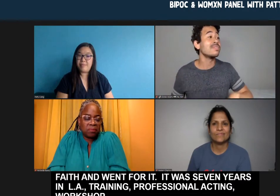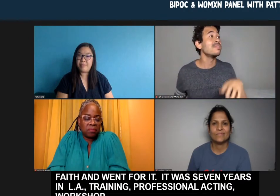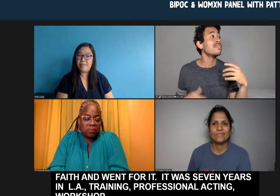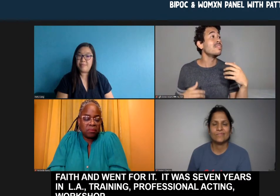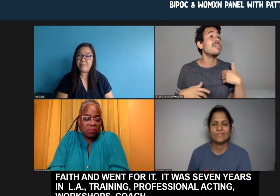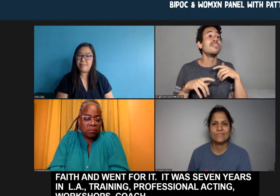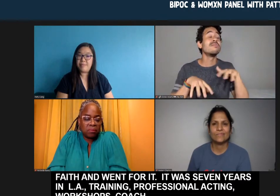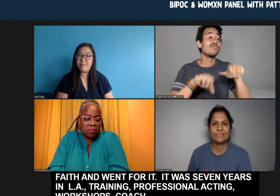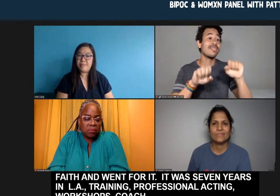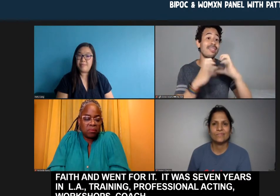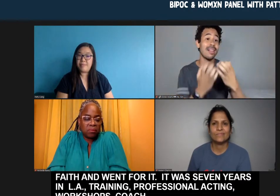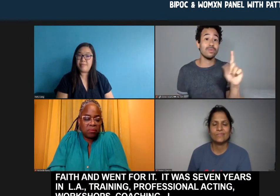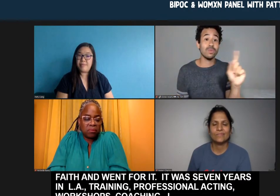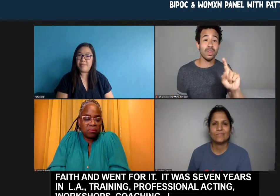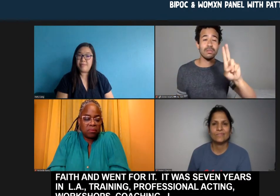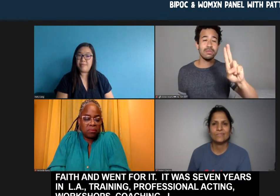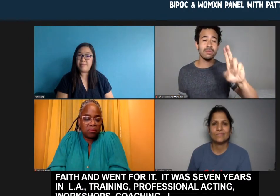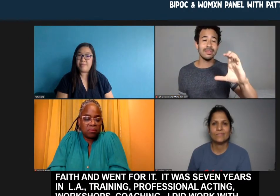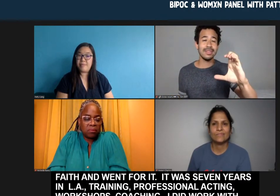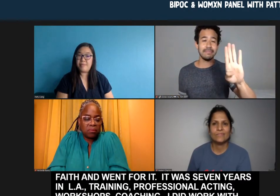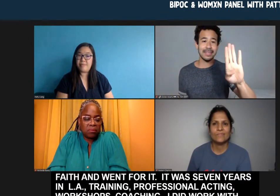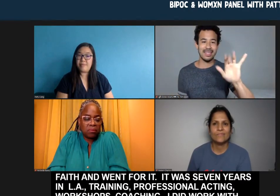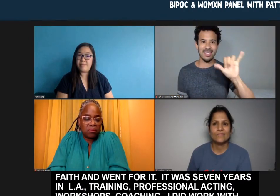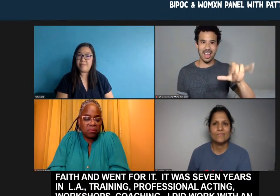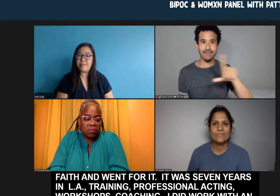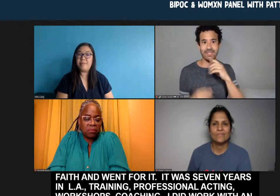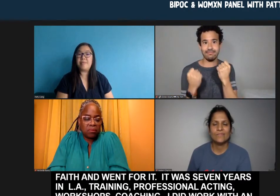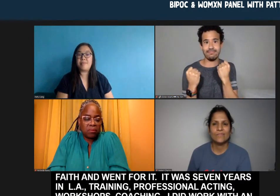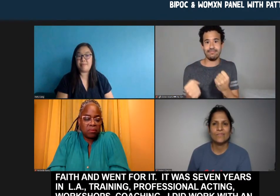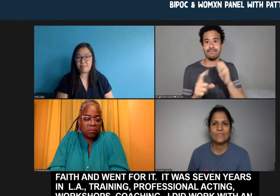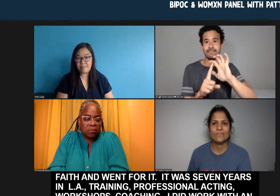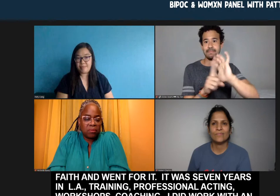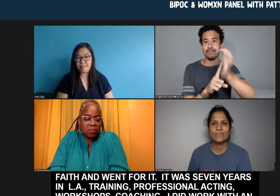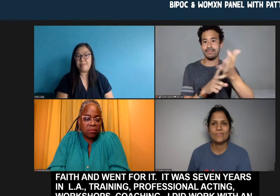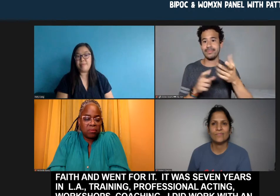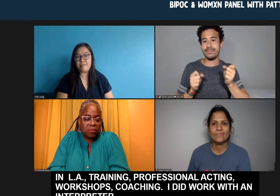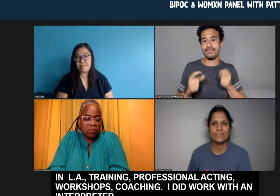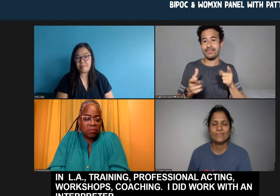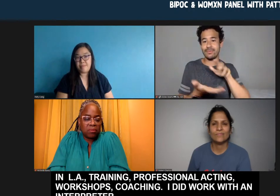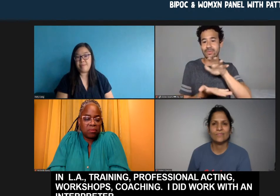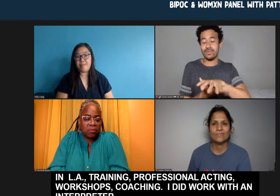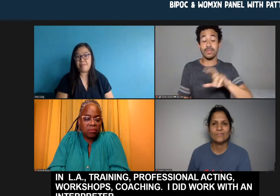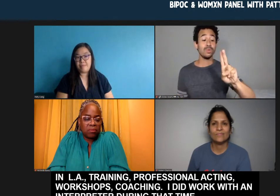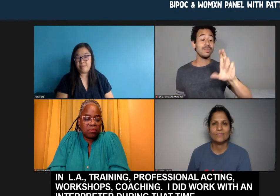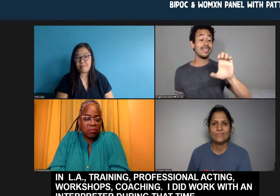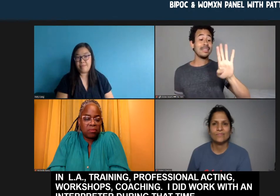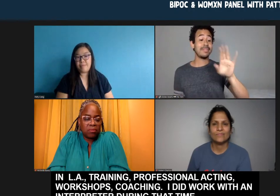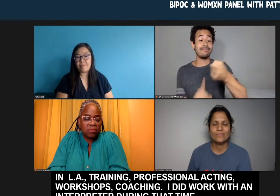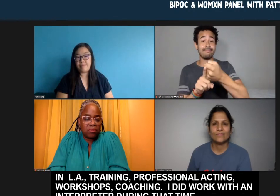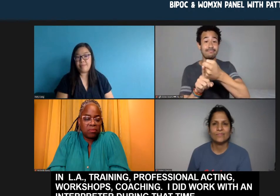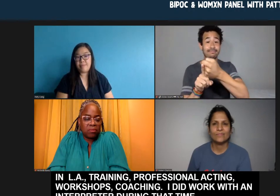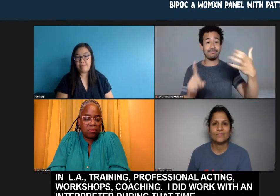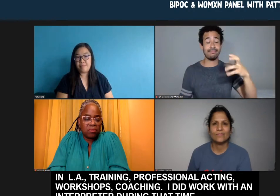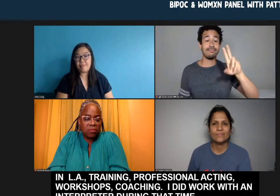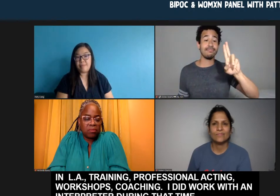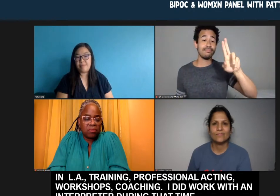with an interpreter during that time. And there were 7 class, the USB, it's a very popular, theater class,